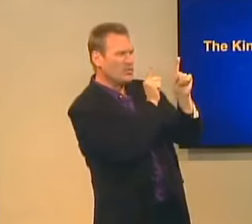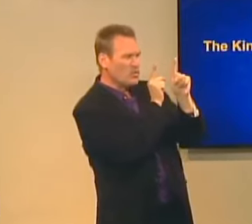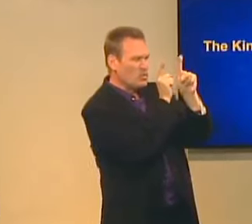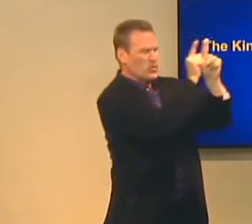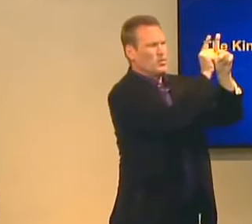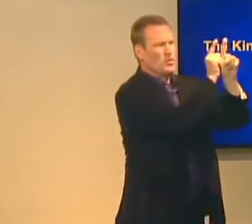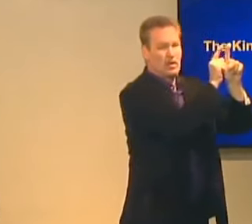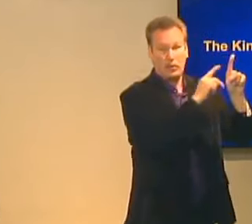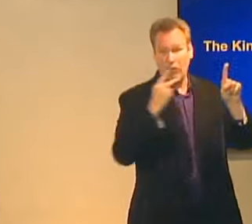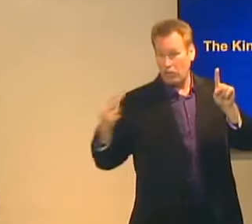we are to learn from him